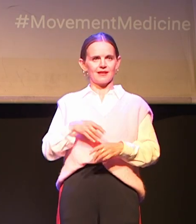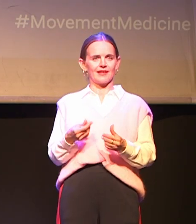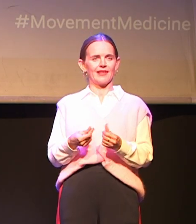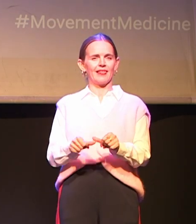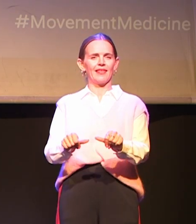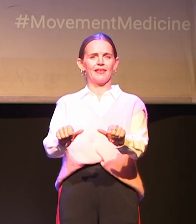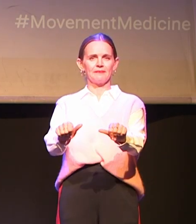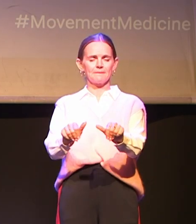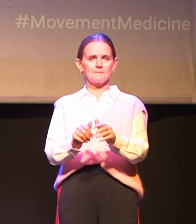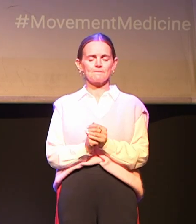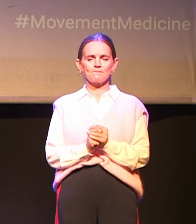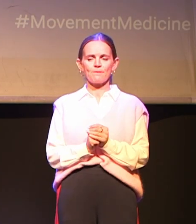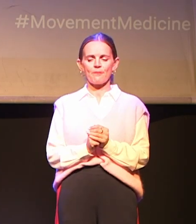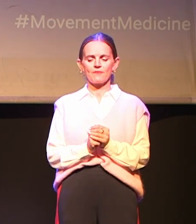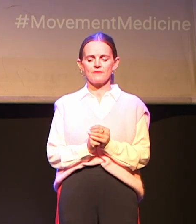it's so,